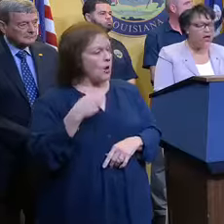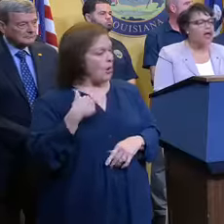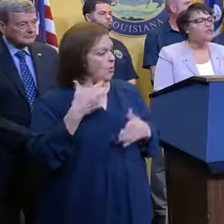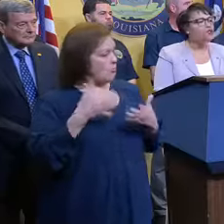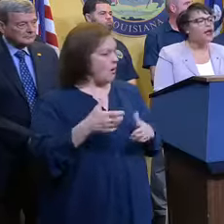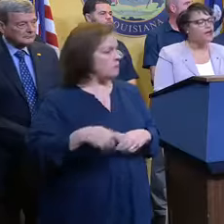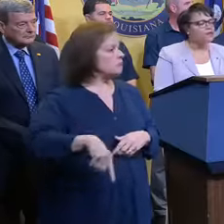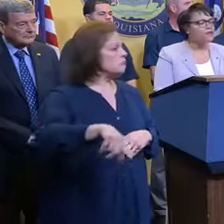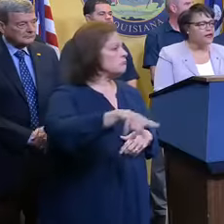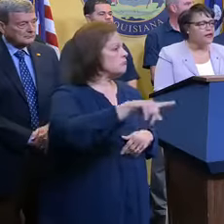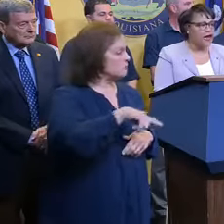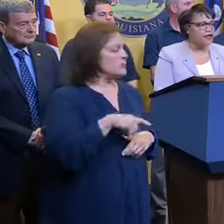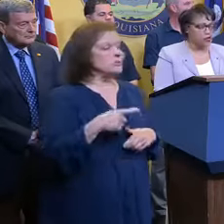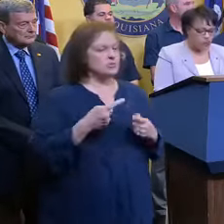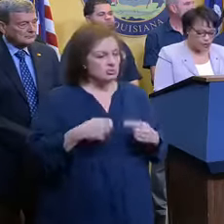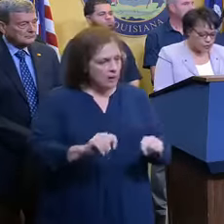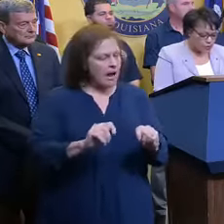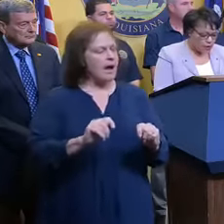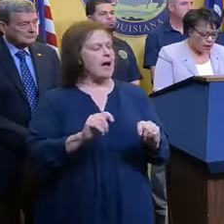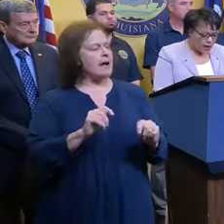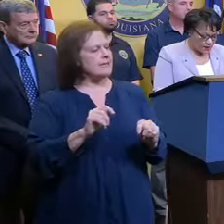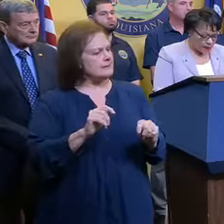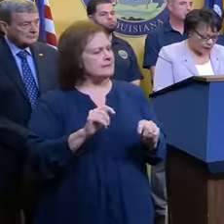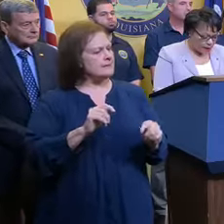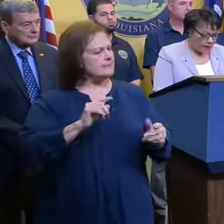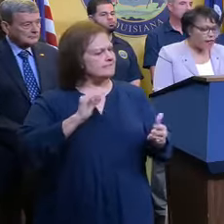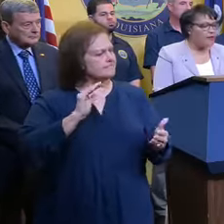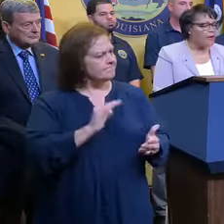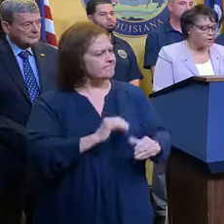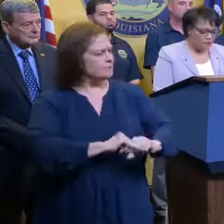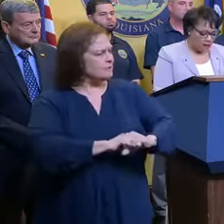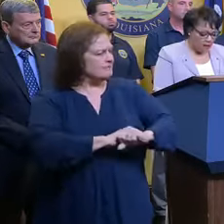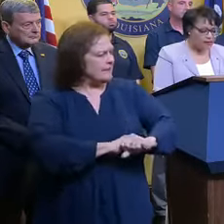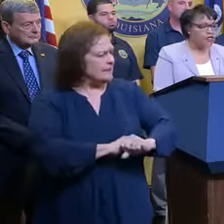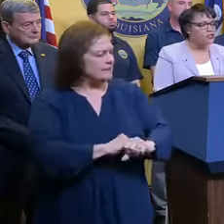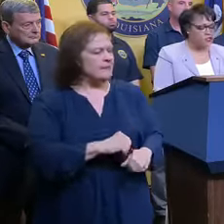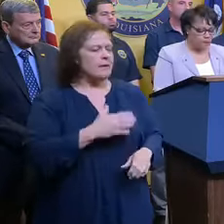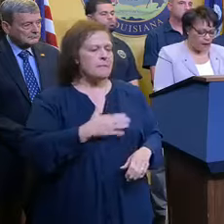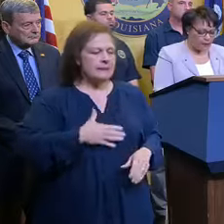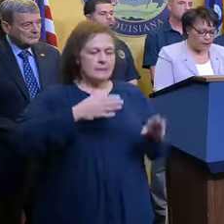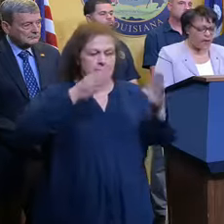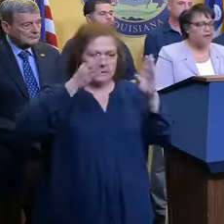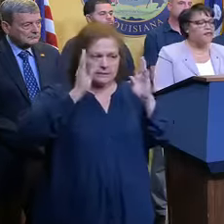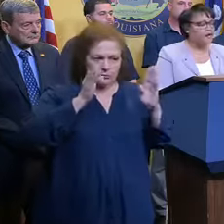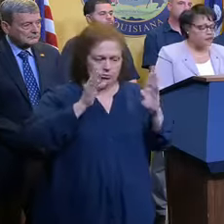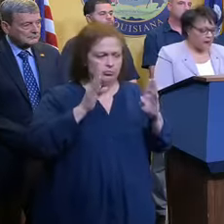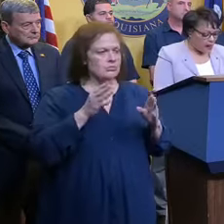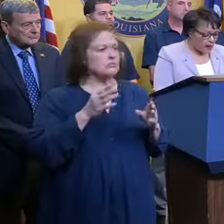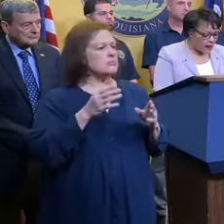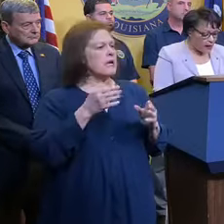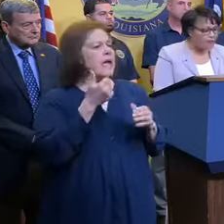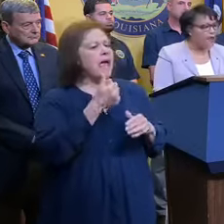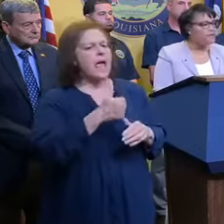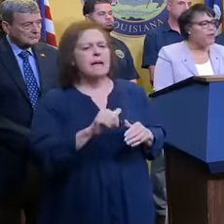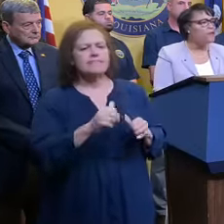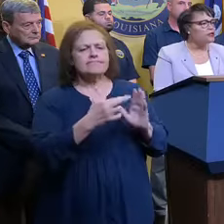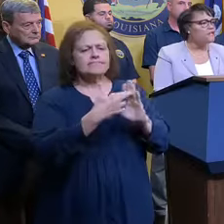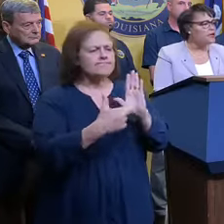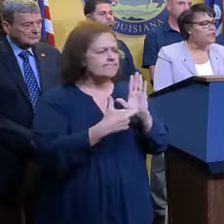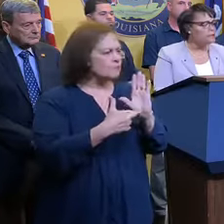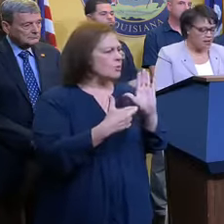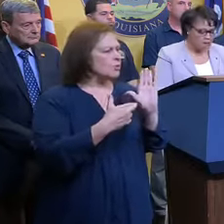regard and do everything that you can do as well. That means paying attention to public safety guidelines.